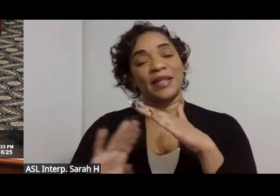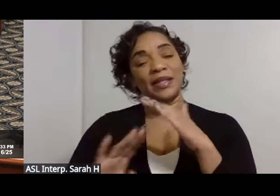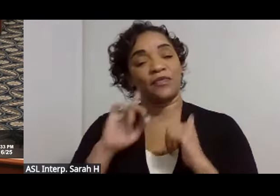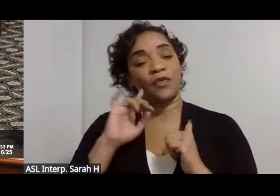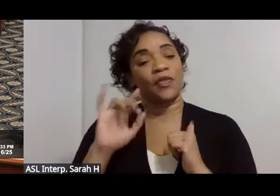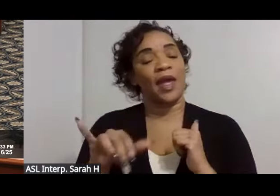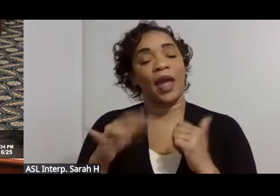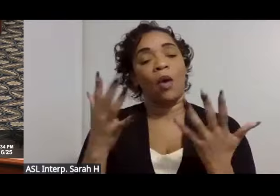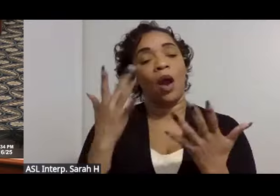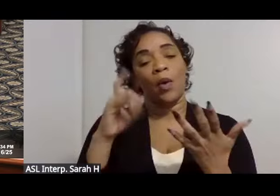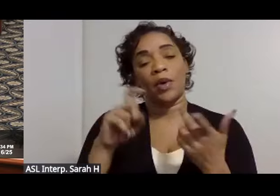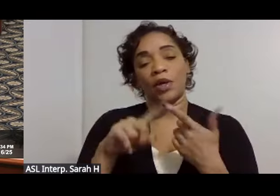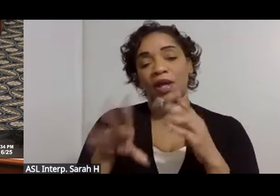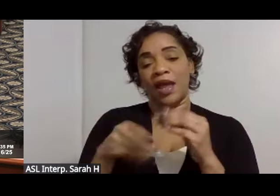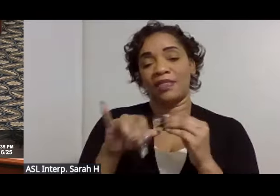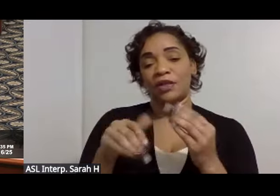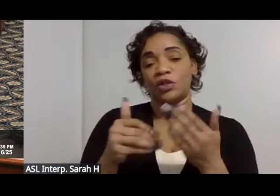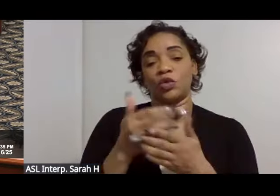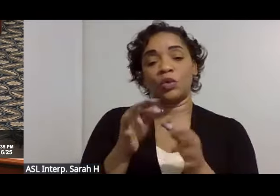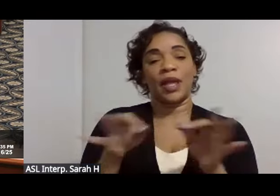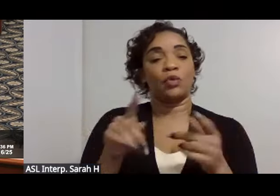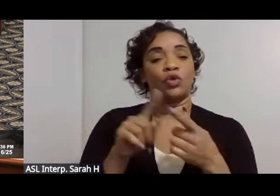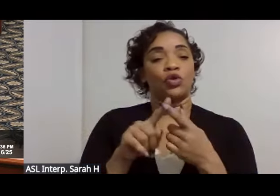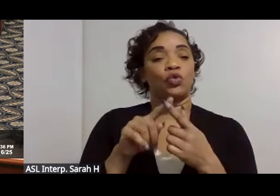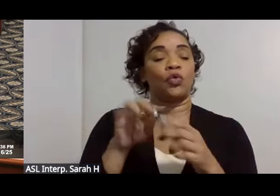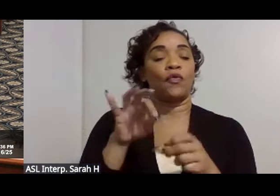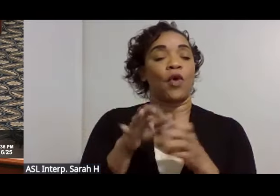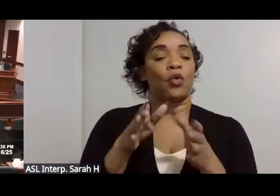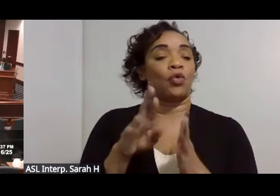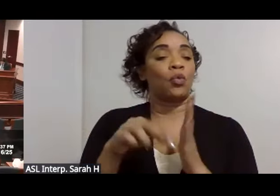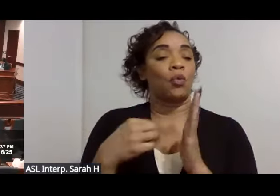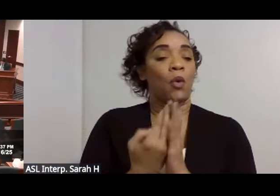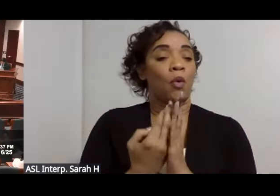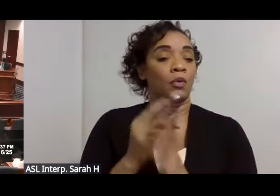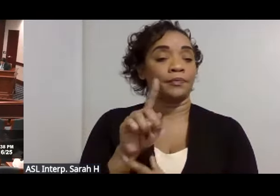language about 2 voter rolls?